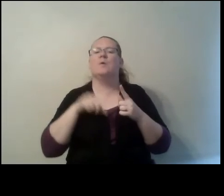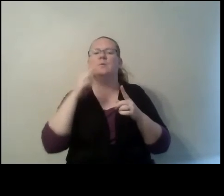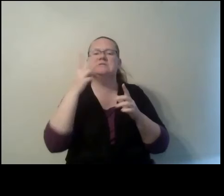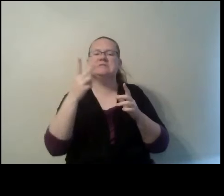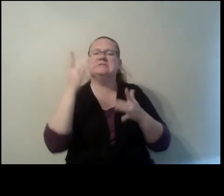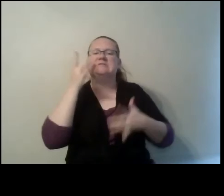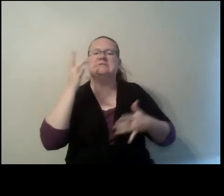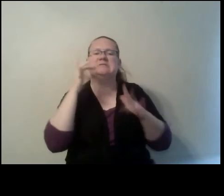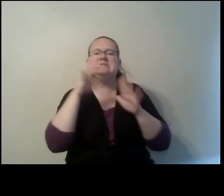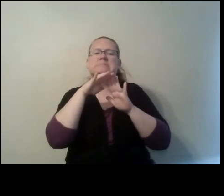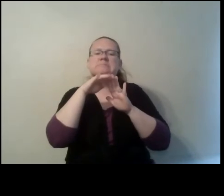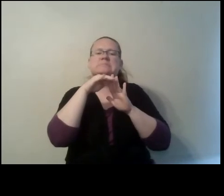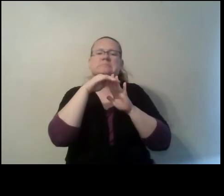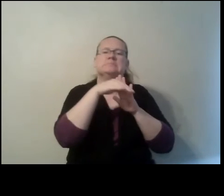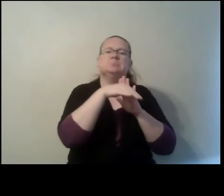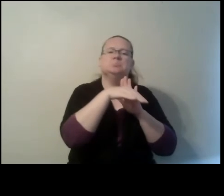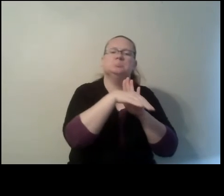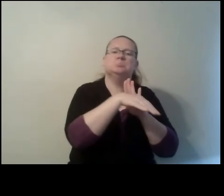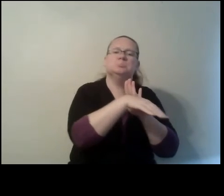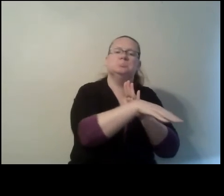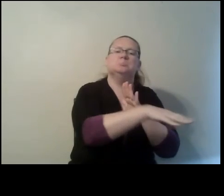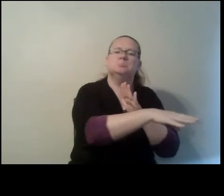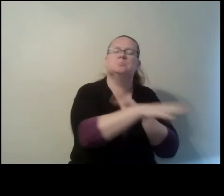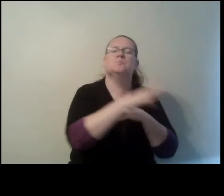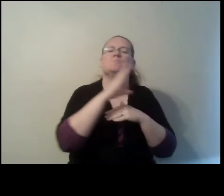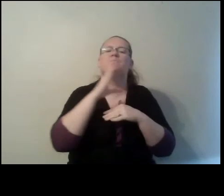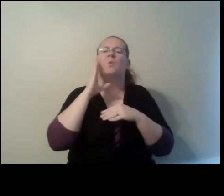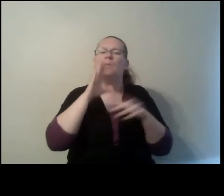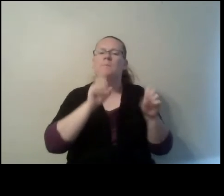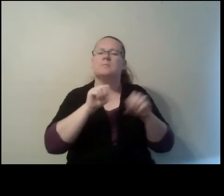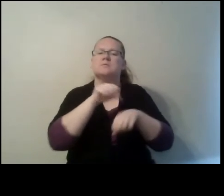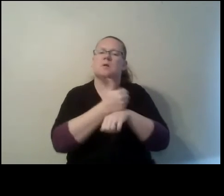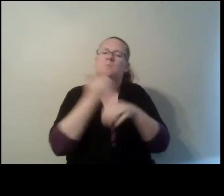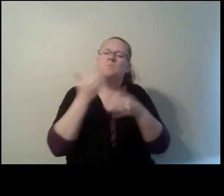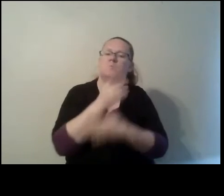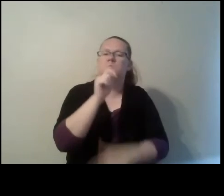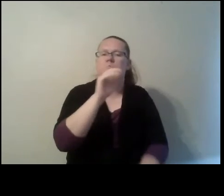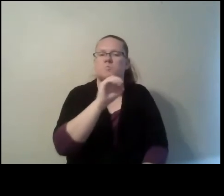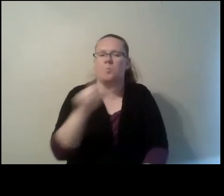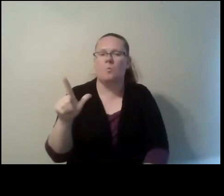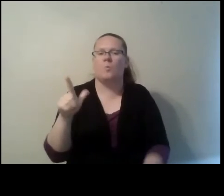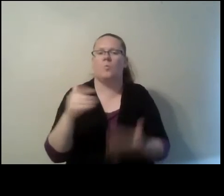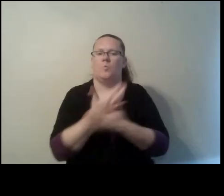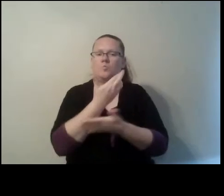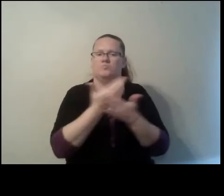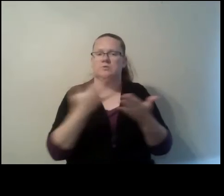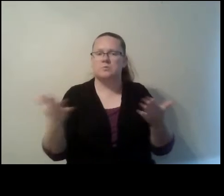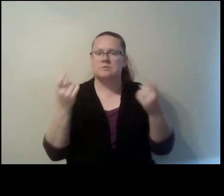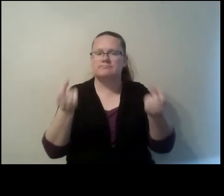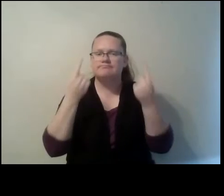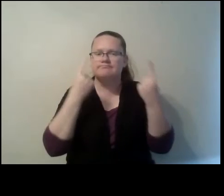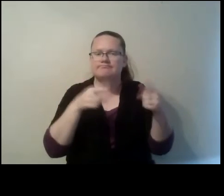the coming months, we're going to be able to, again, get tools in place, get resources in place, understand what's happening in the community to